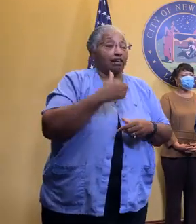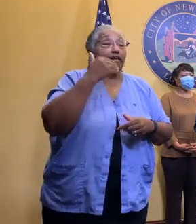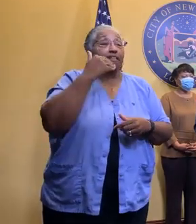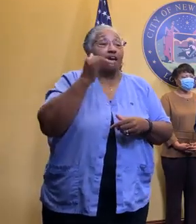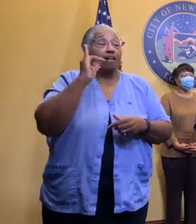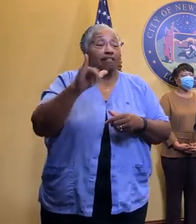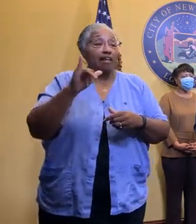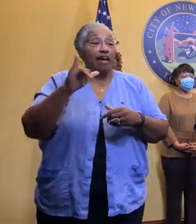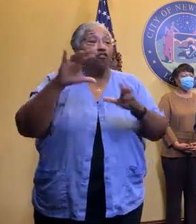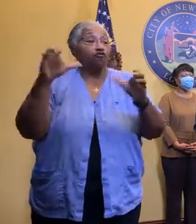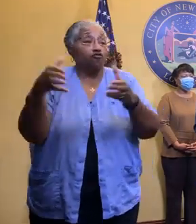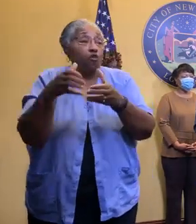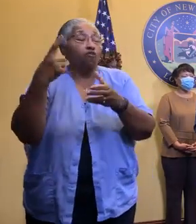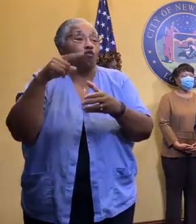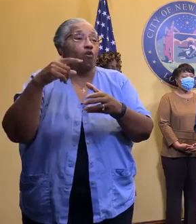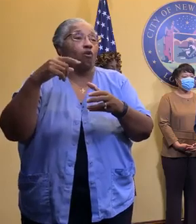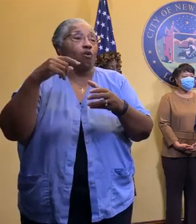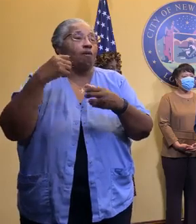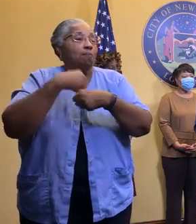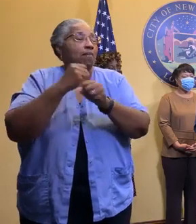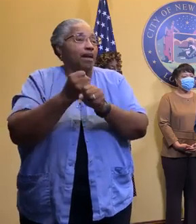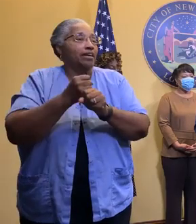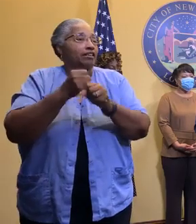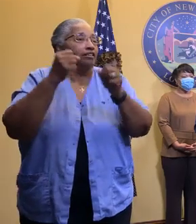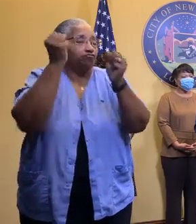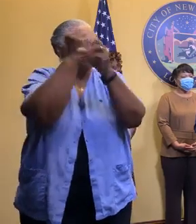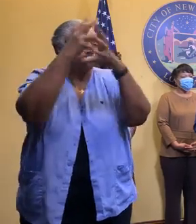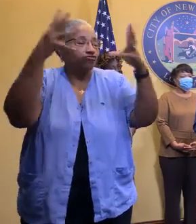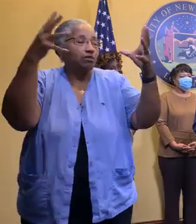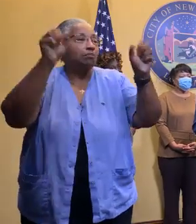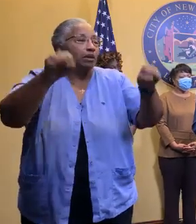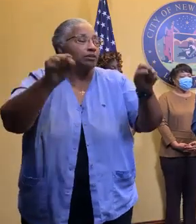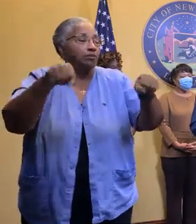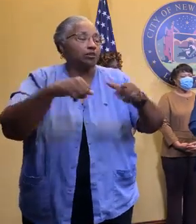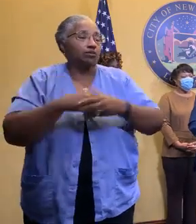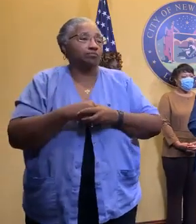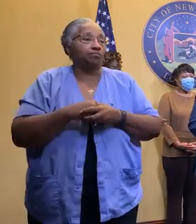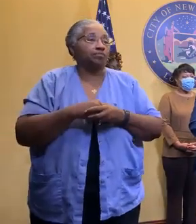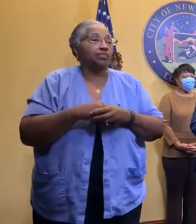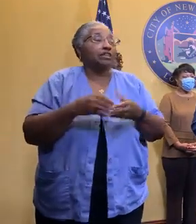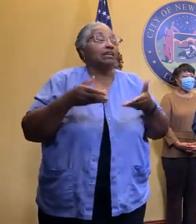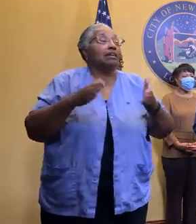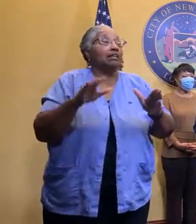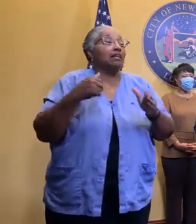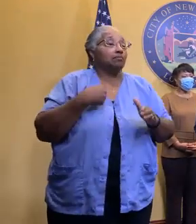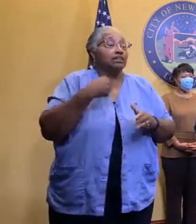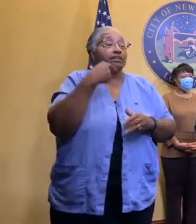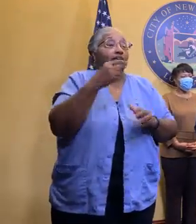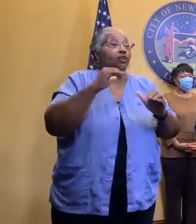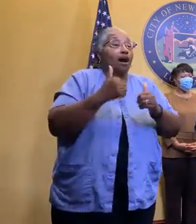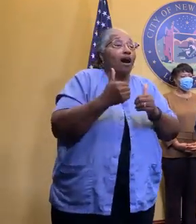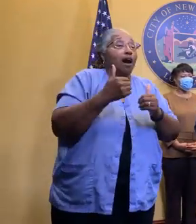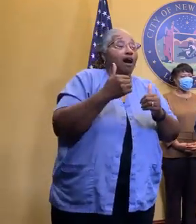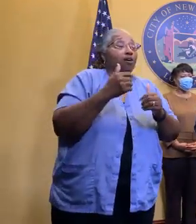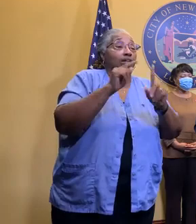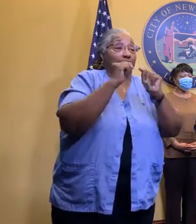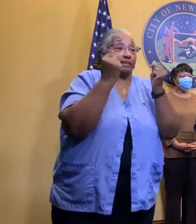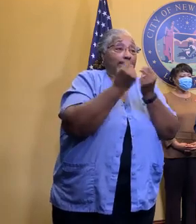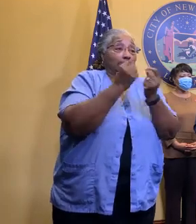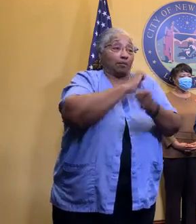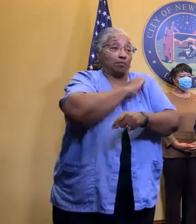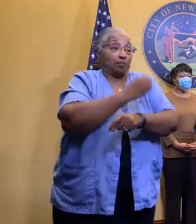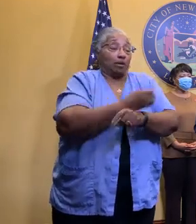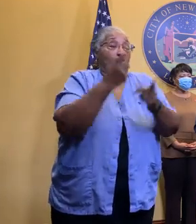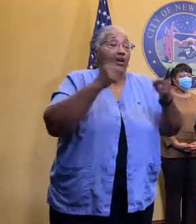for making these dreams possible. Please allow me briefly to lay out how Team Empower NOLA came to be. It started